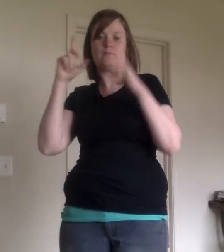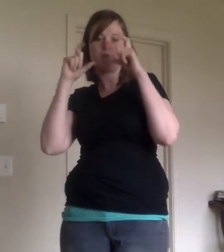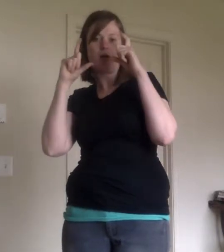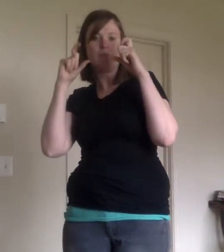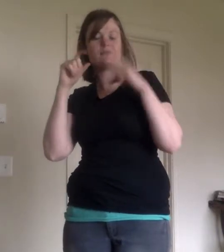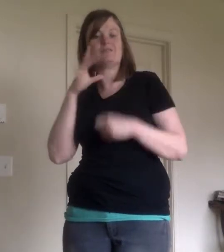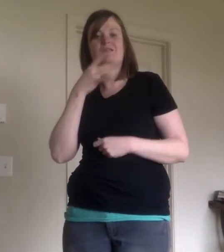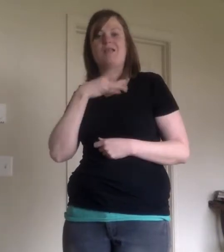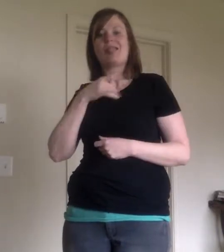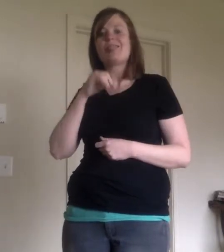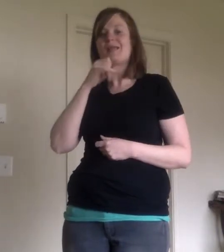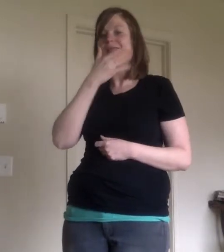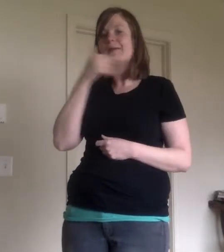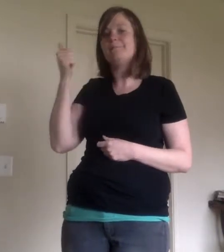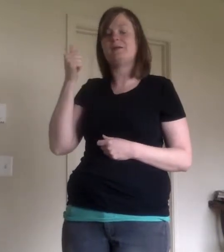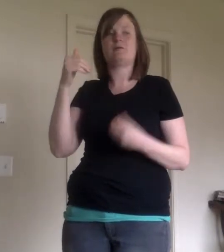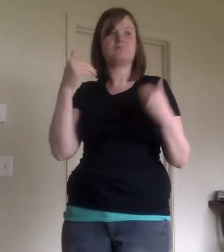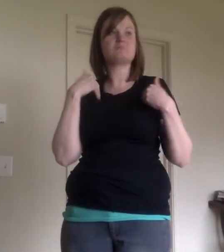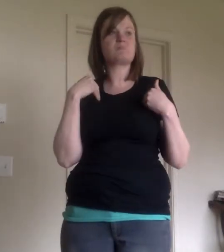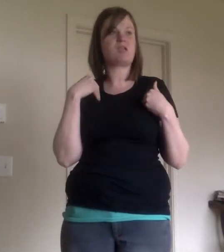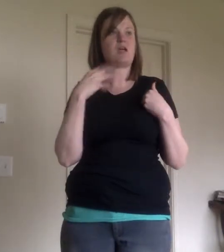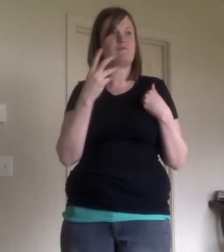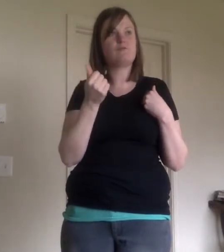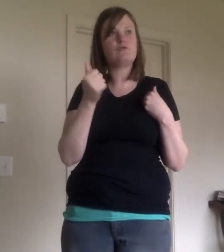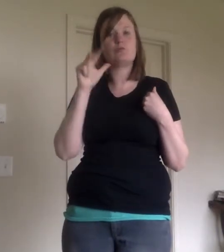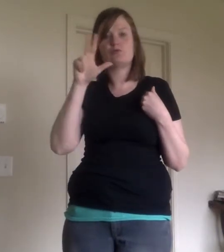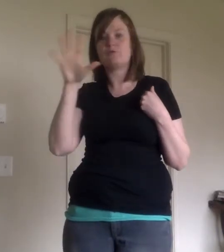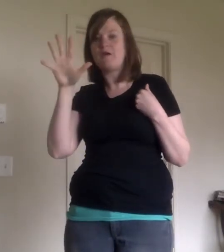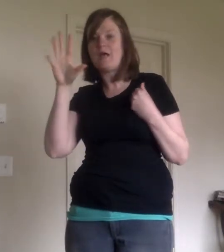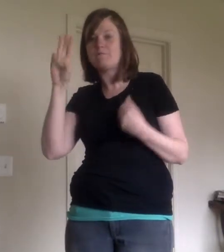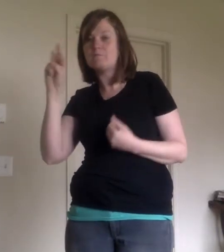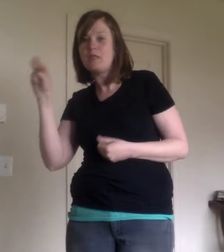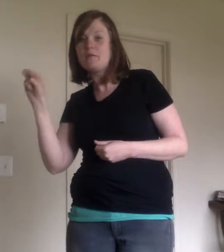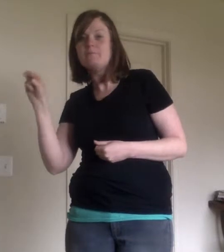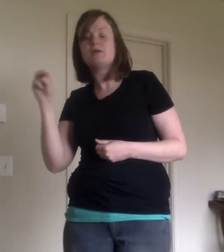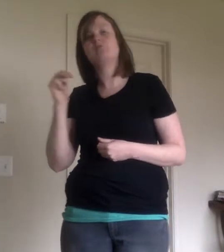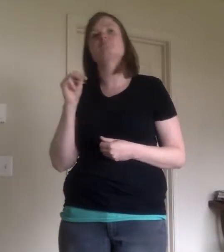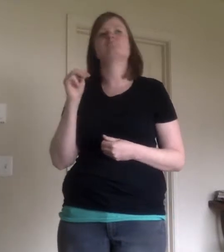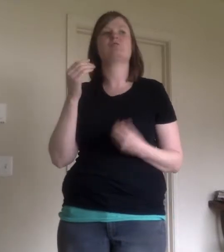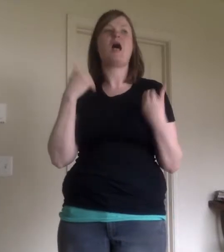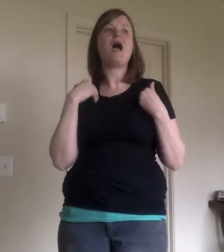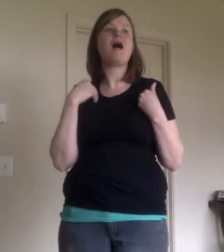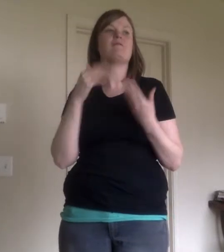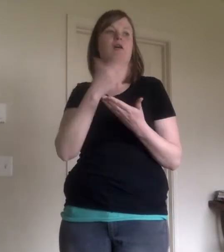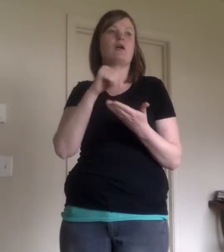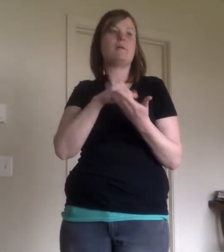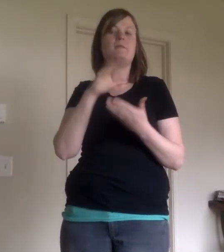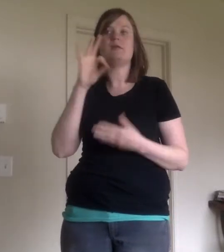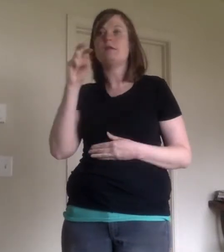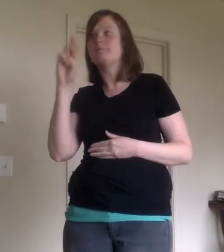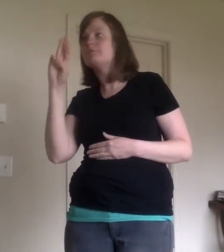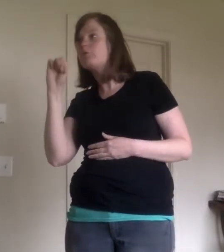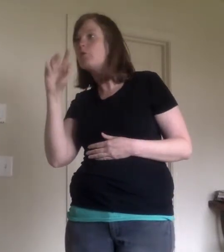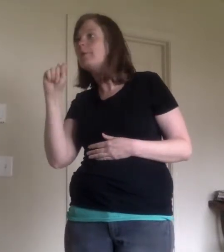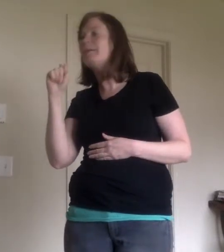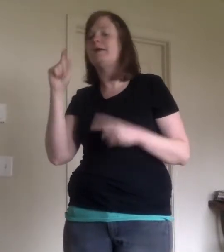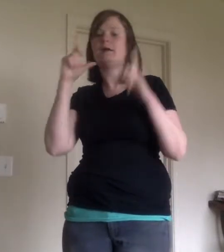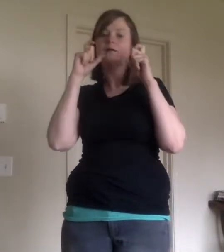few 35mm cameras, a medium format camera, and a Polaroid camera. And eventually I want to get